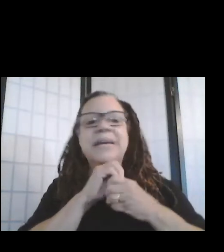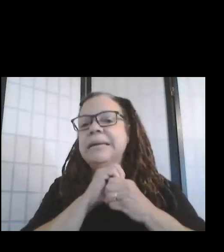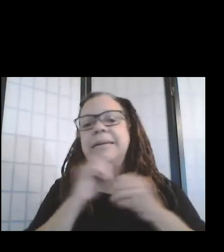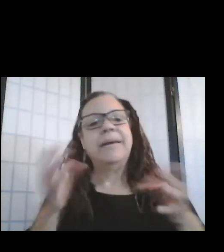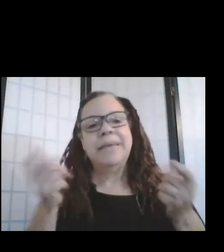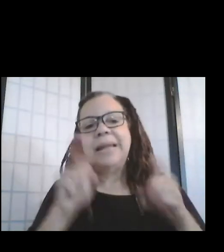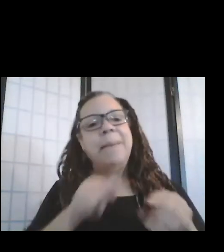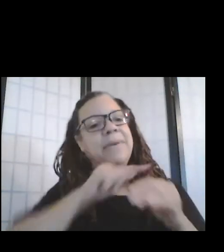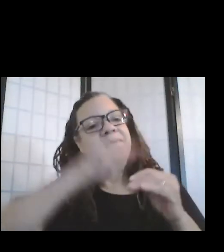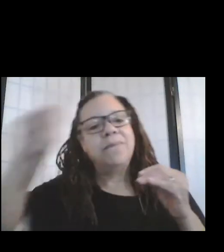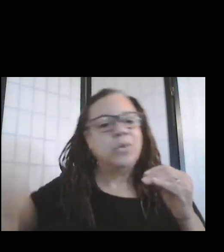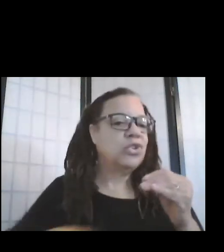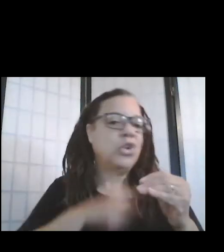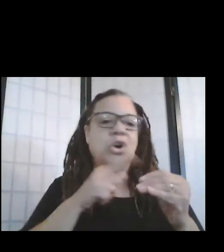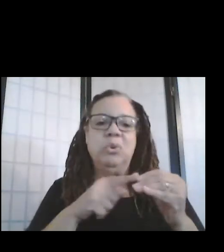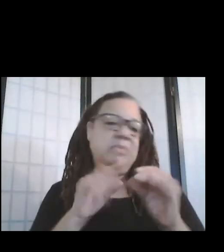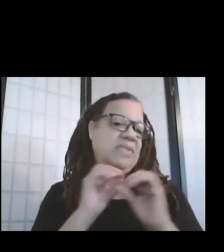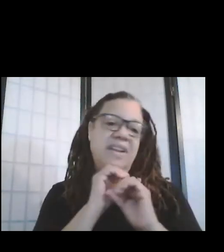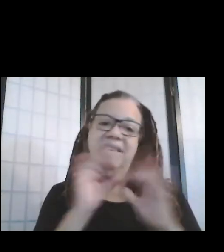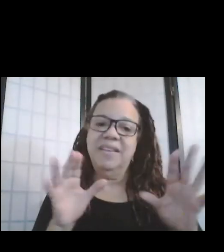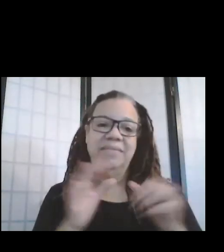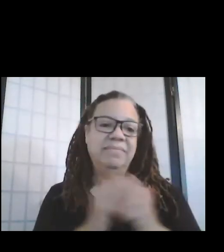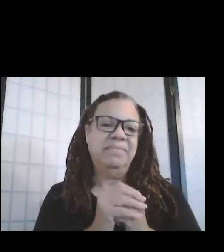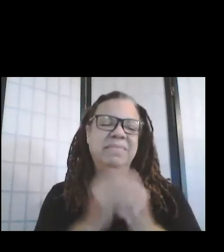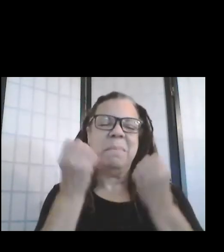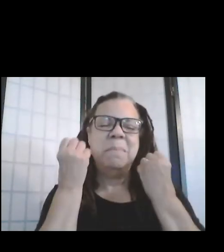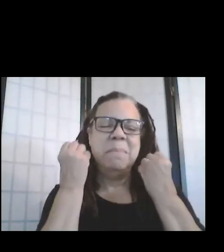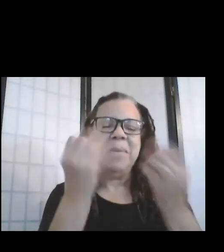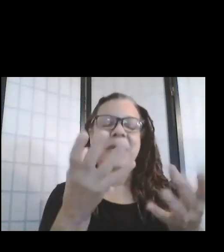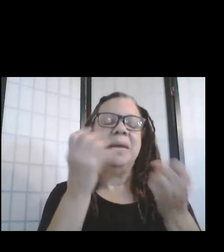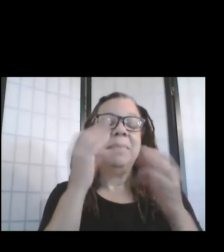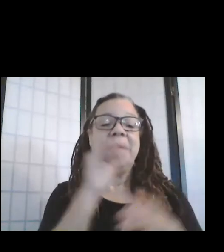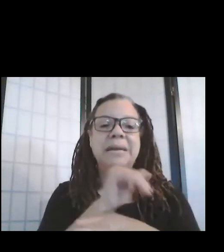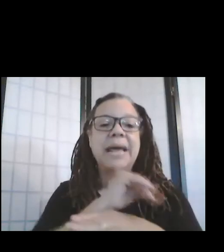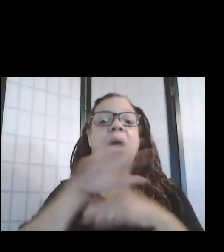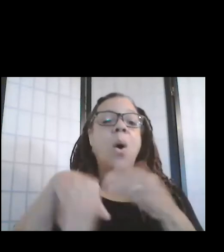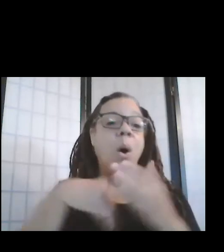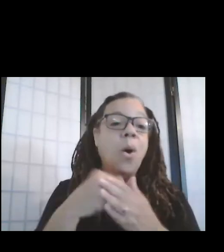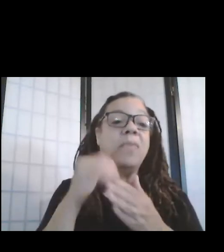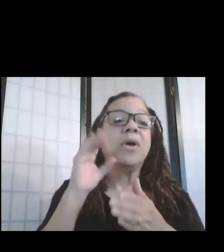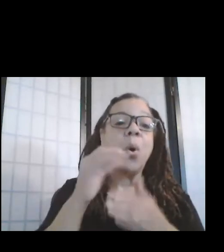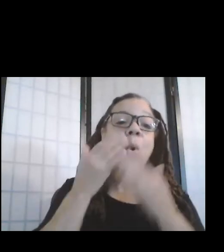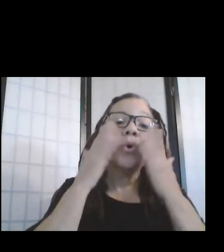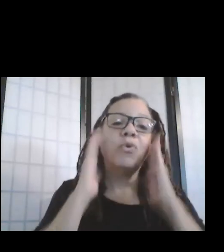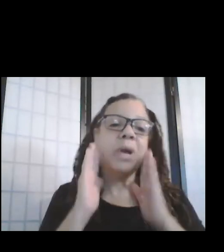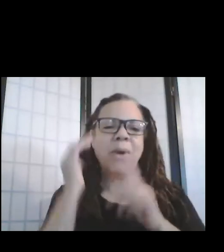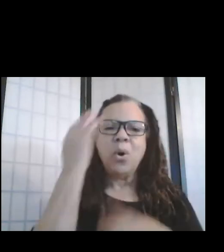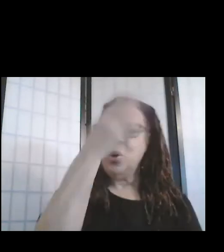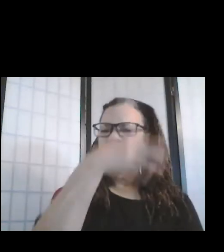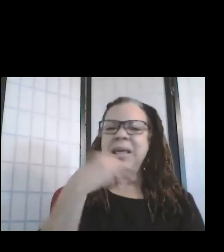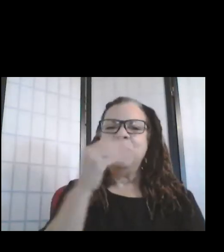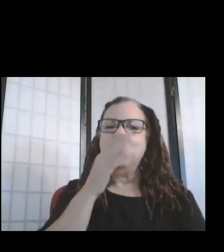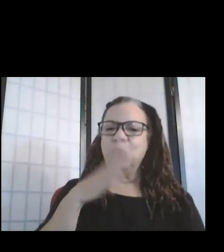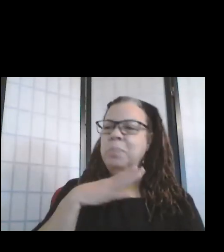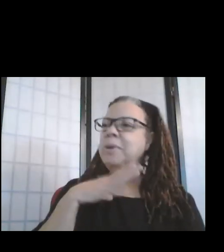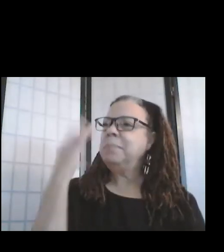circle. All those nights, all the cold cream, all that womanly beauty that called to